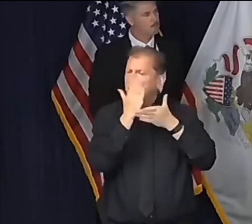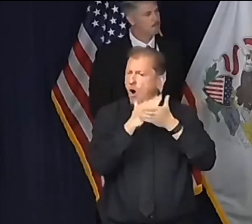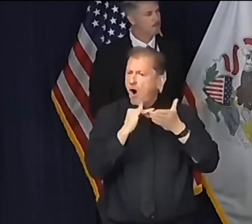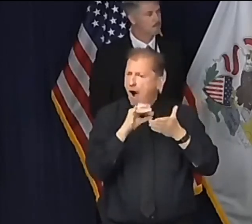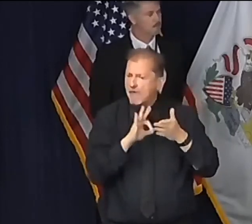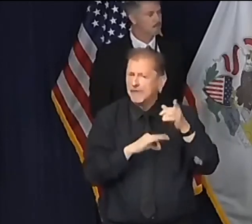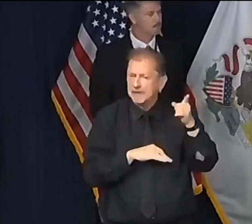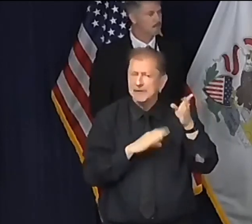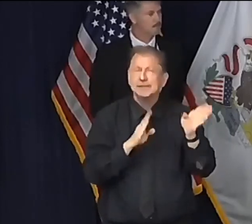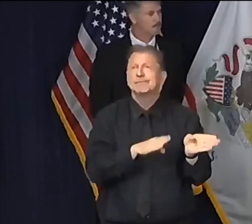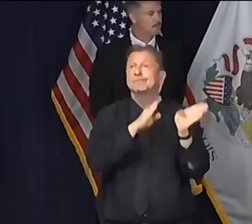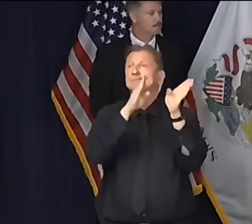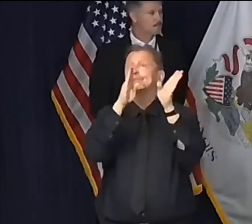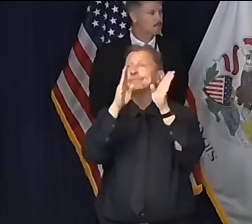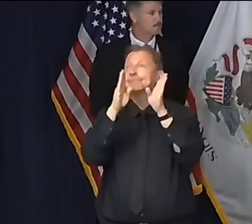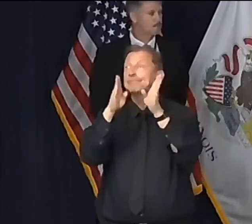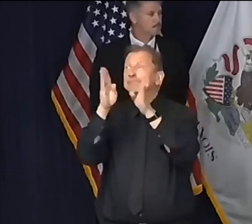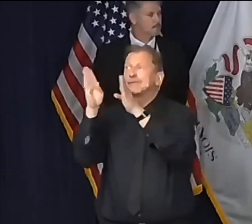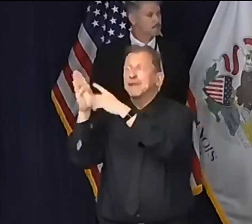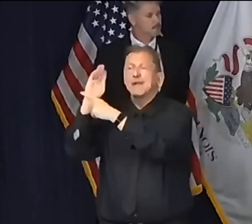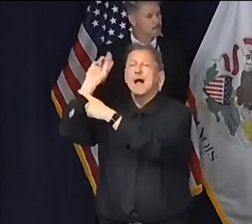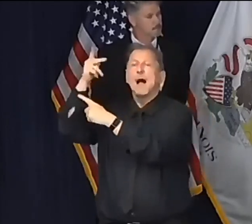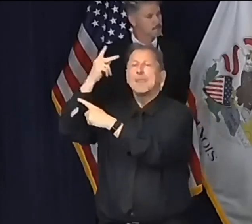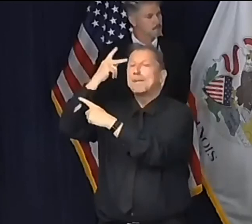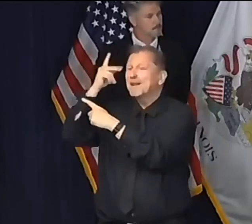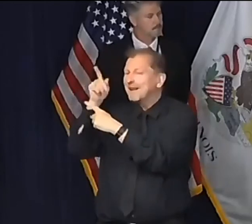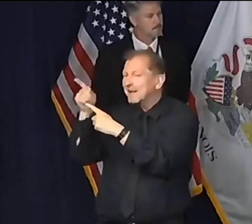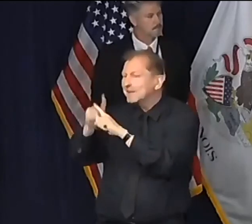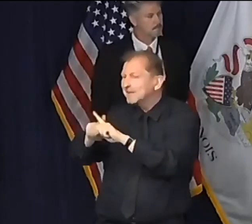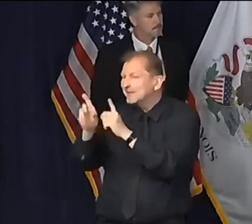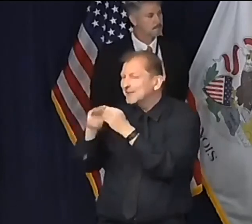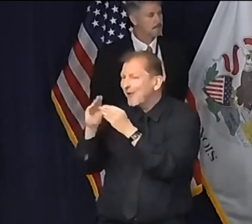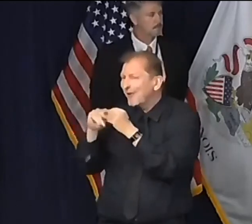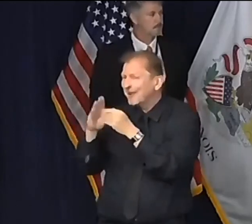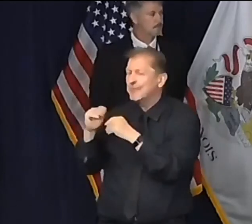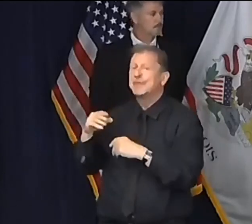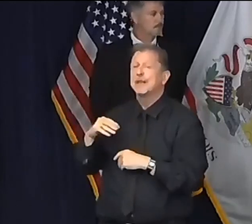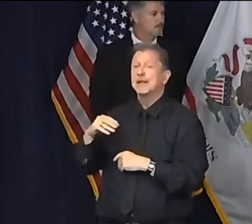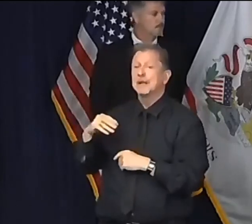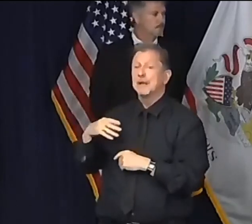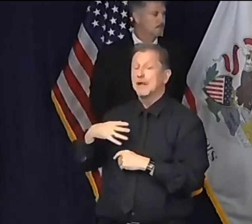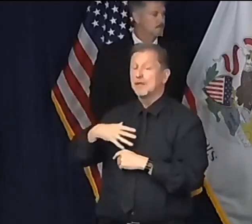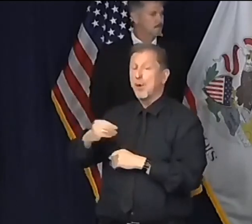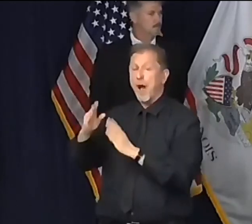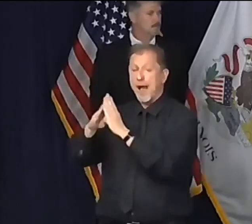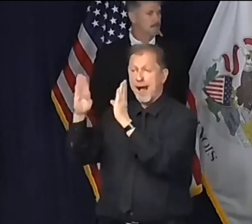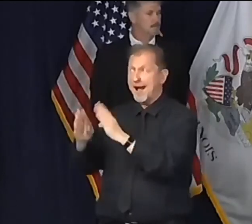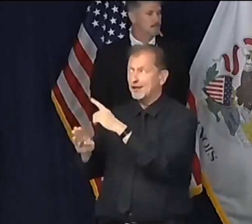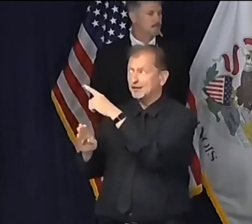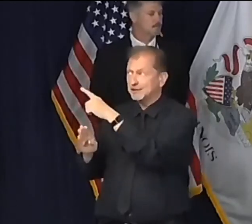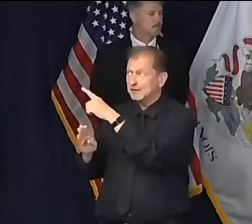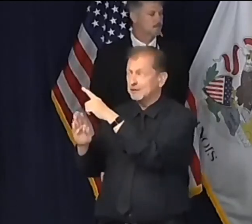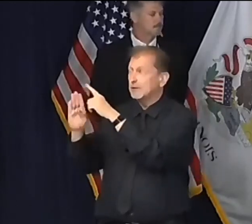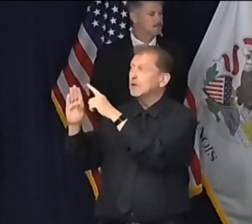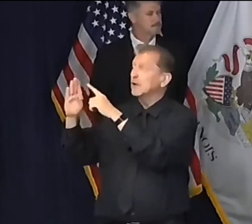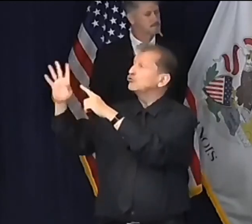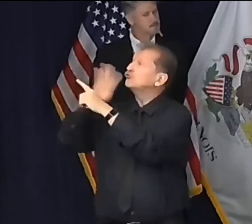When you talk about kind of the more political branches, right, like the White House, it's less the case, as you've heard me say